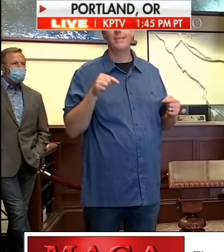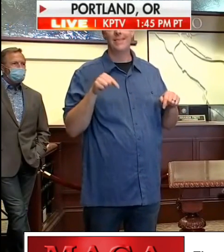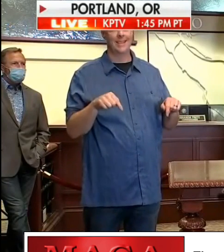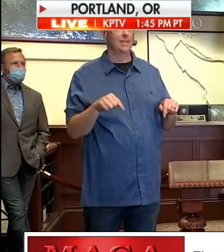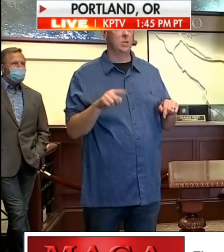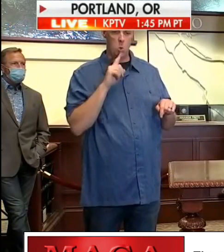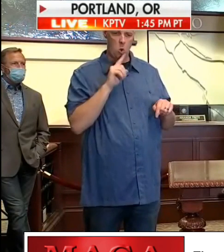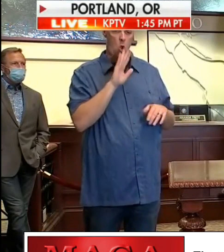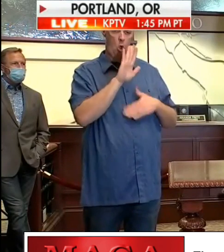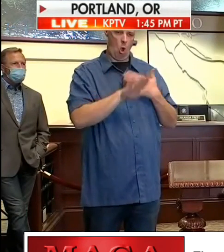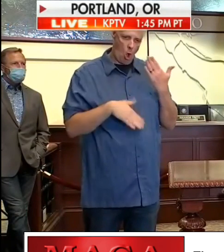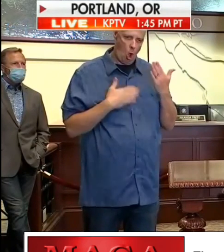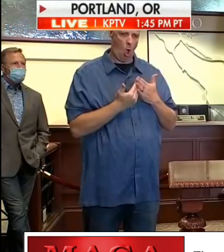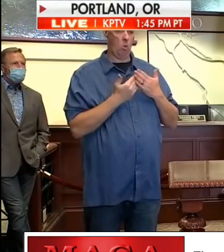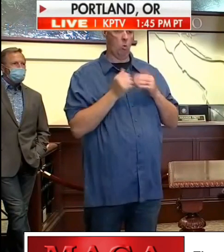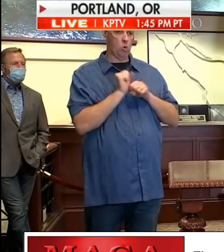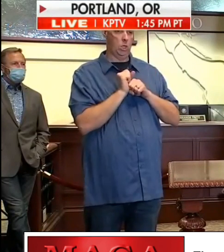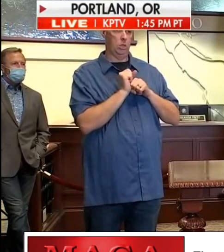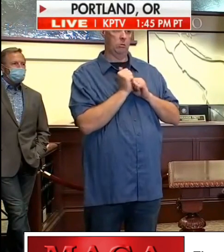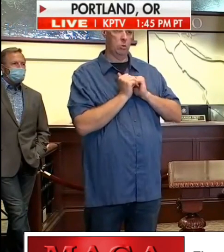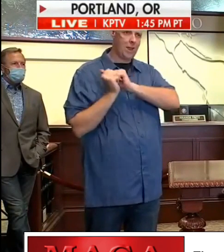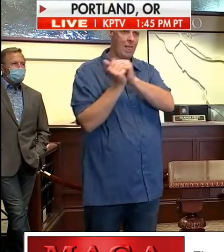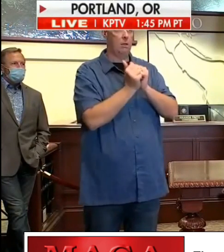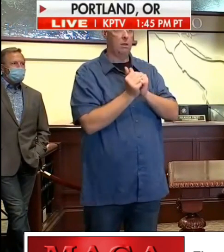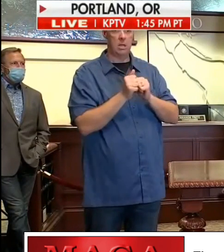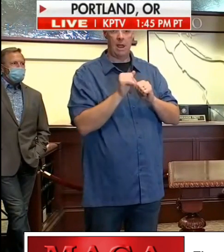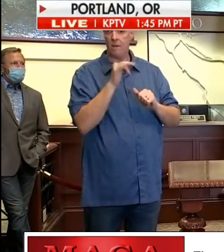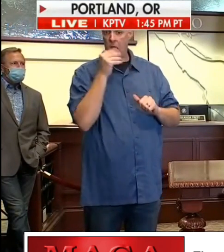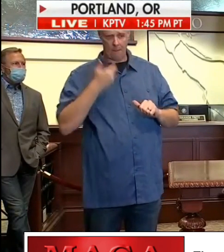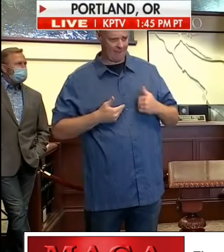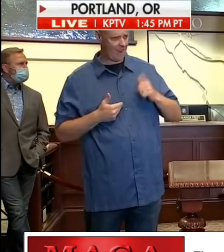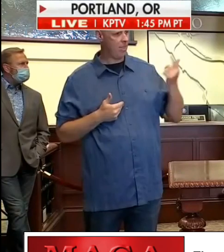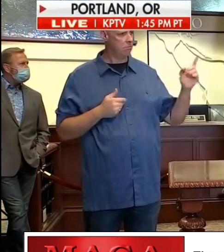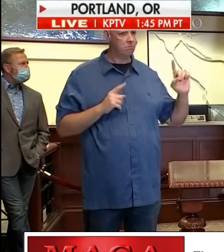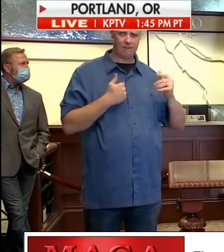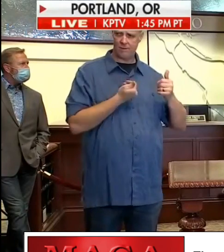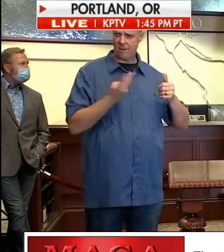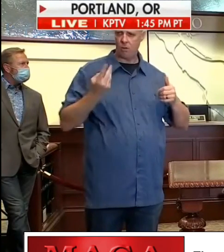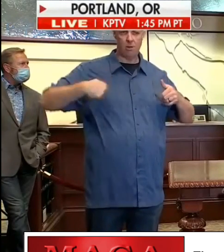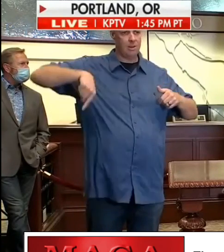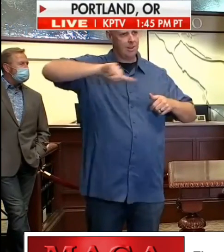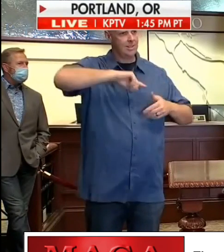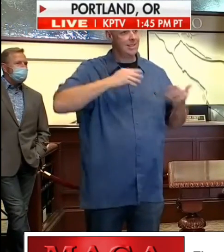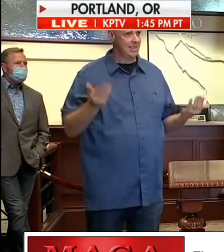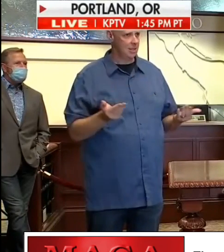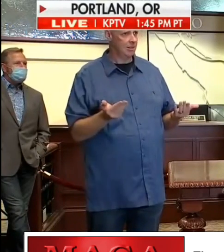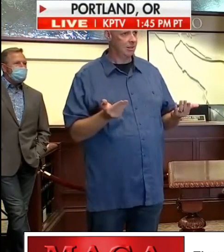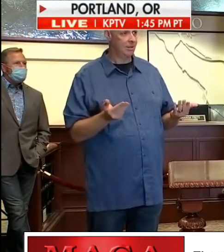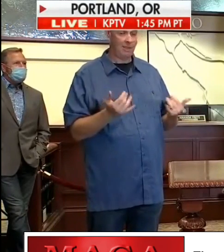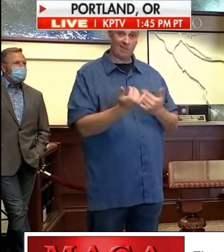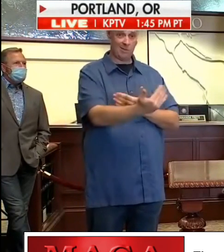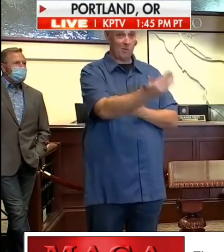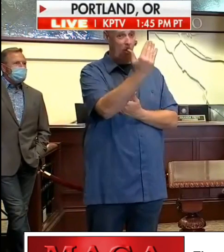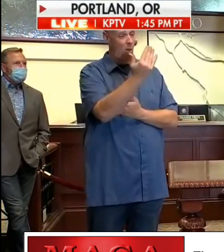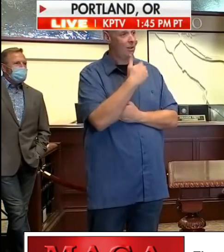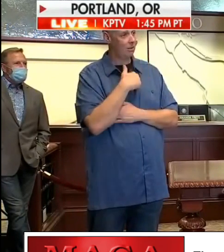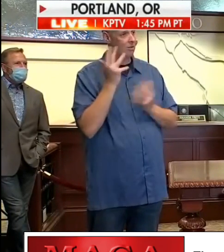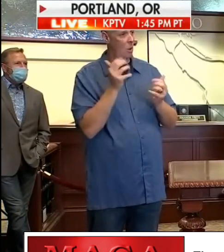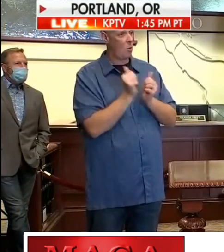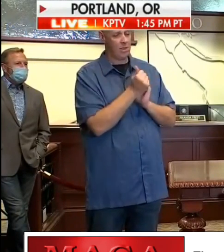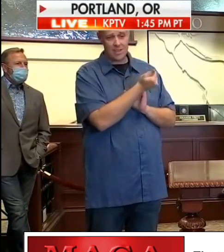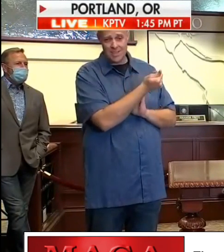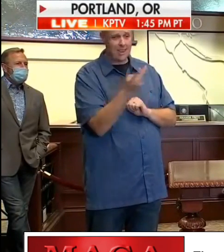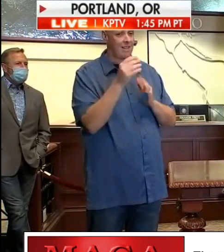an all-hands-on-deck call. And so in the days ahead, that's what we're doing. In fact, this morning I spoke to a number of